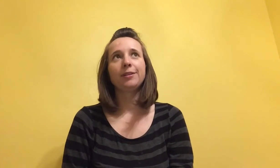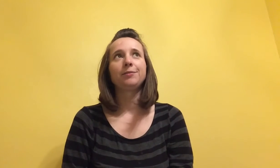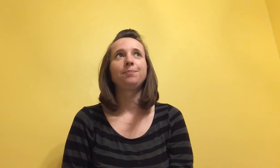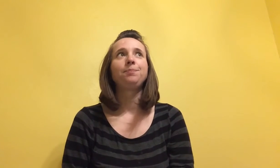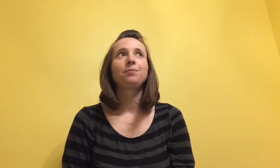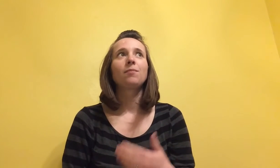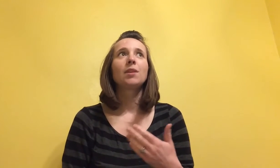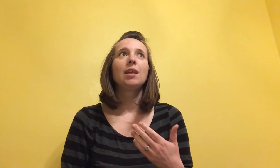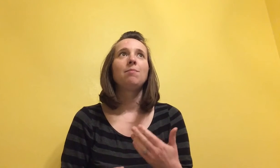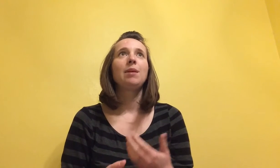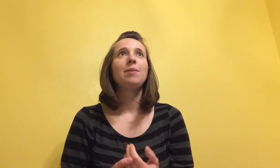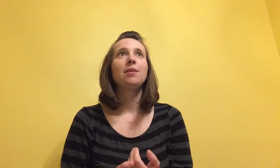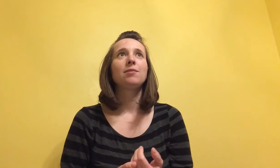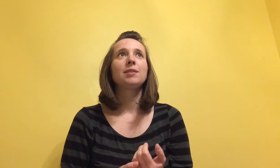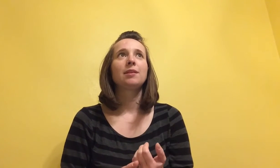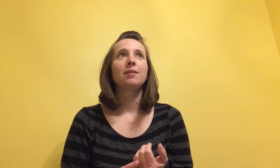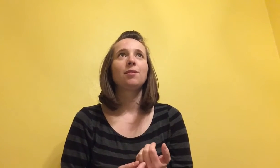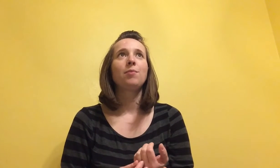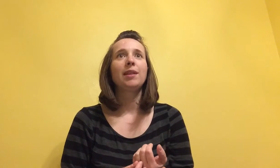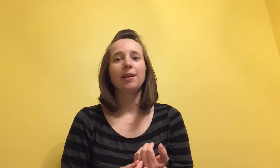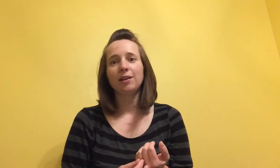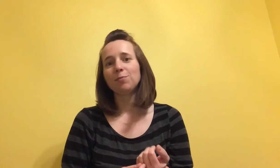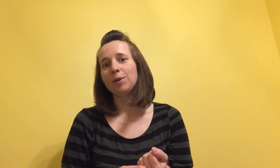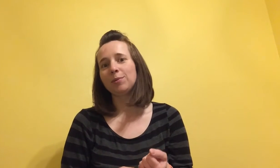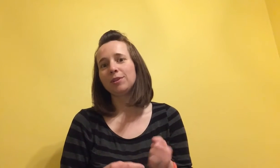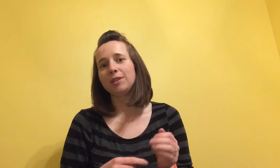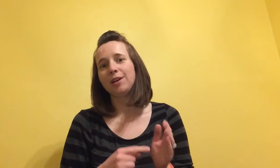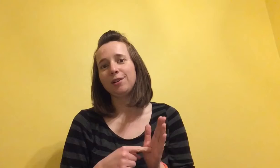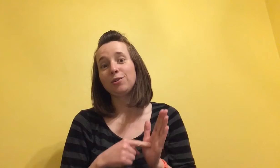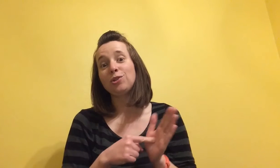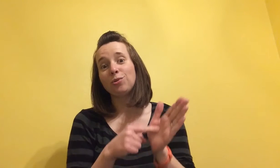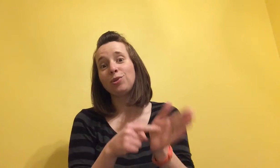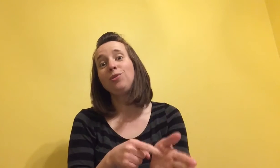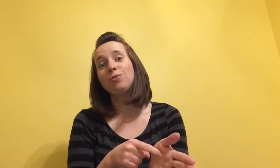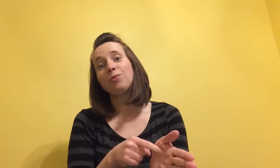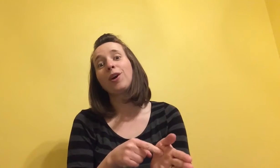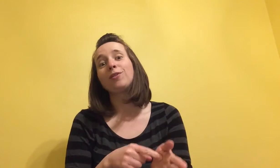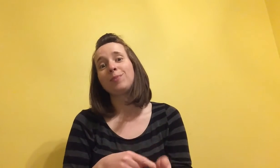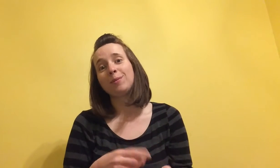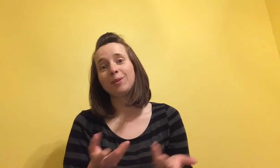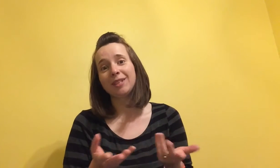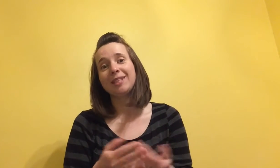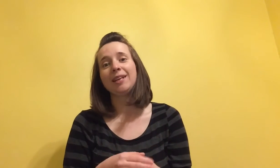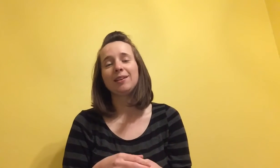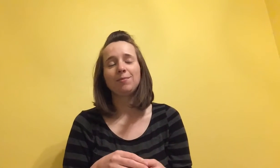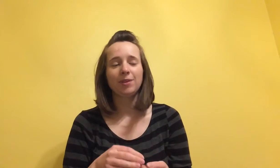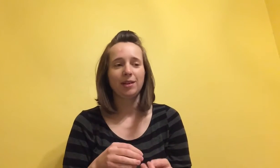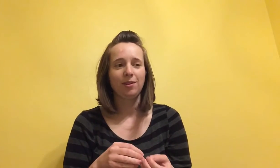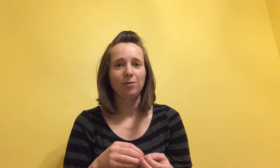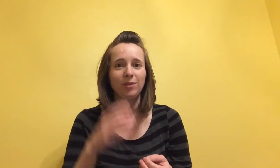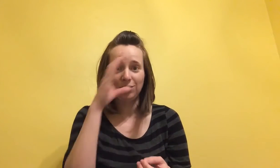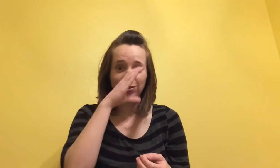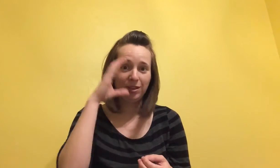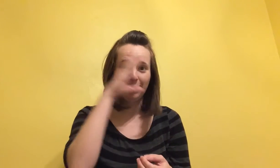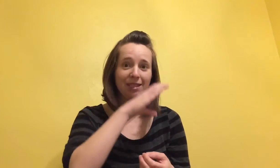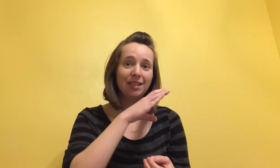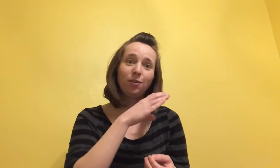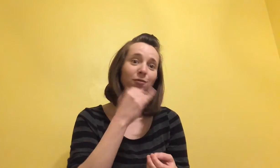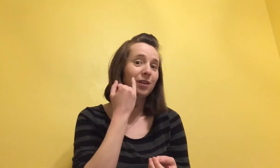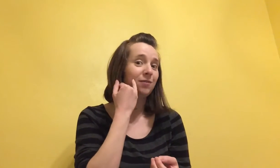or maybe there's a way that I can be able to kind of show you how to be able to sign it by researching myself if I